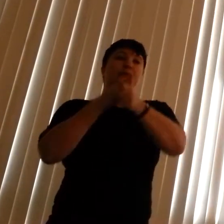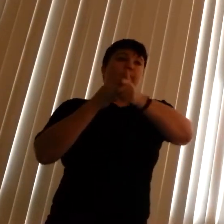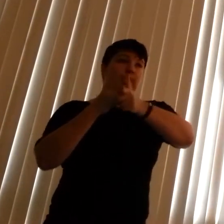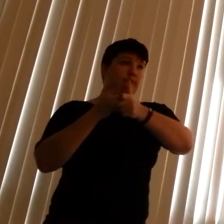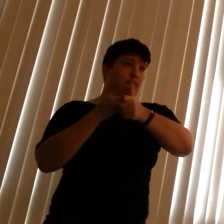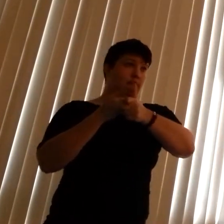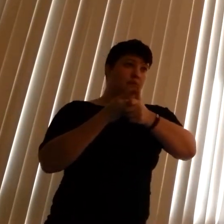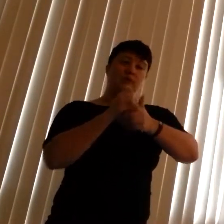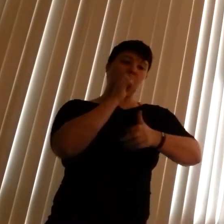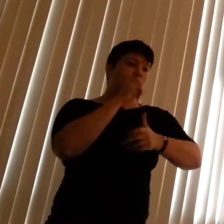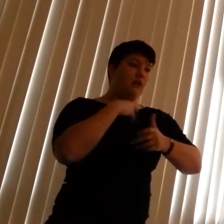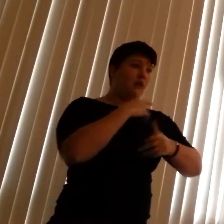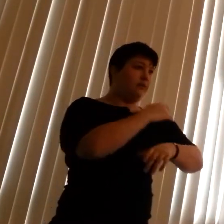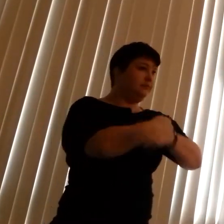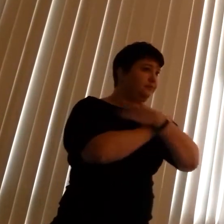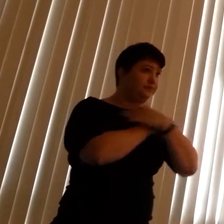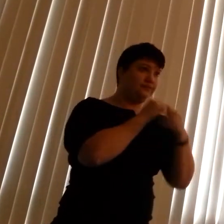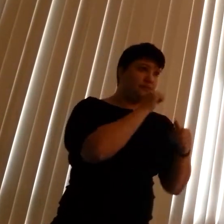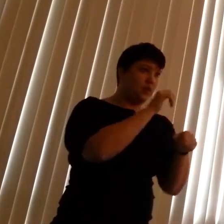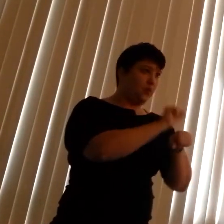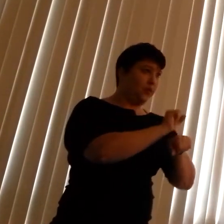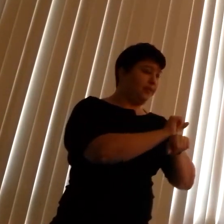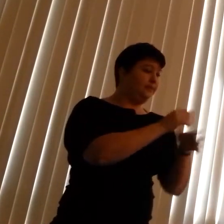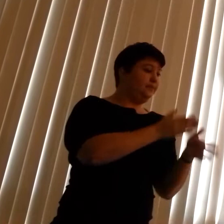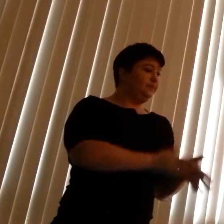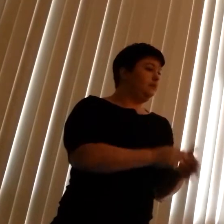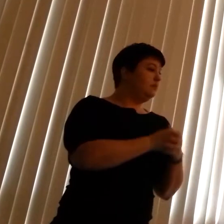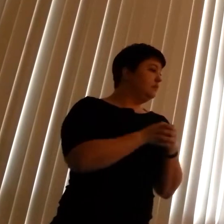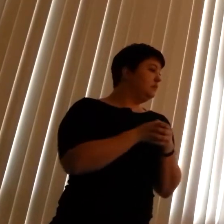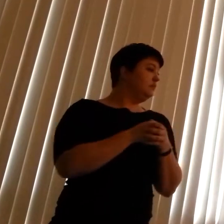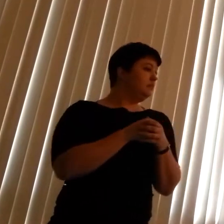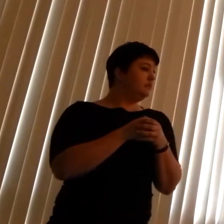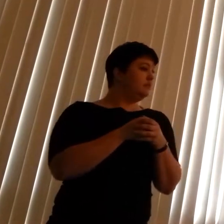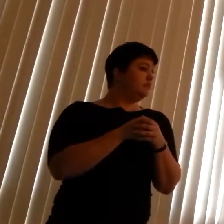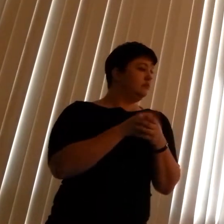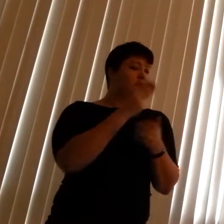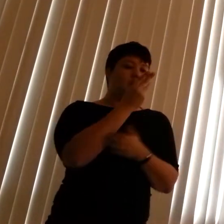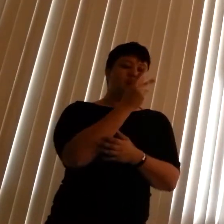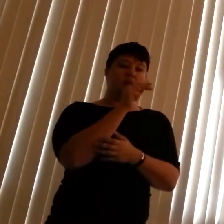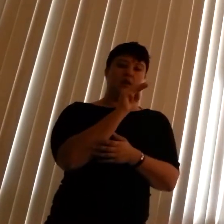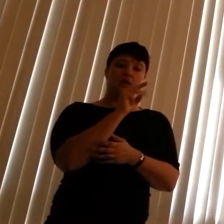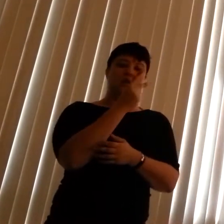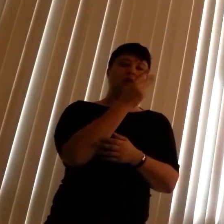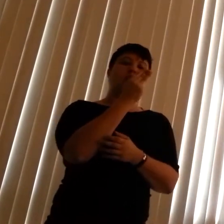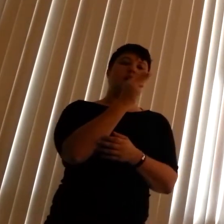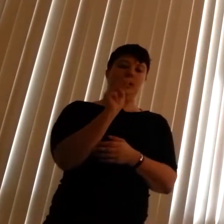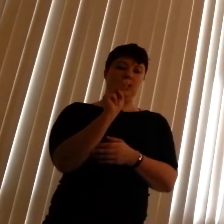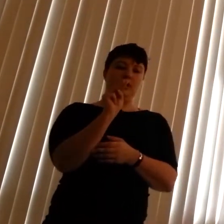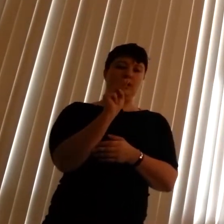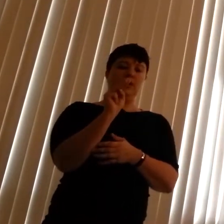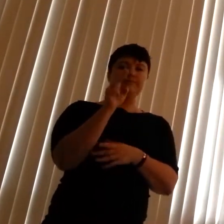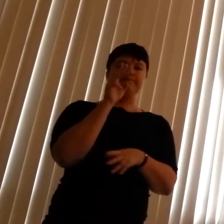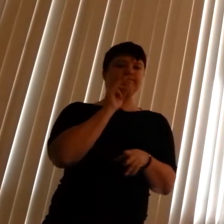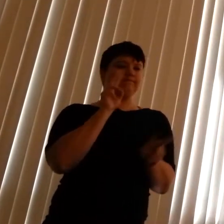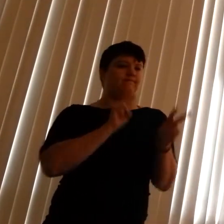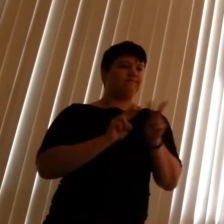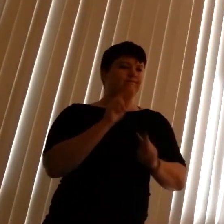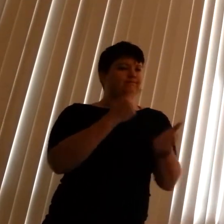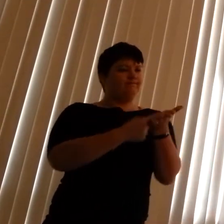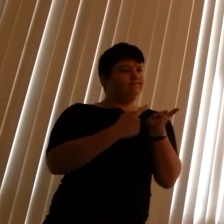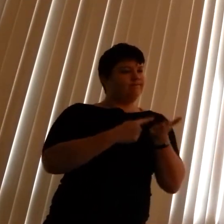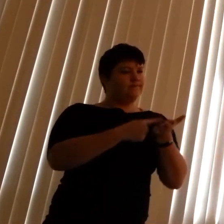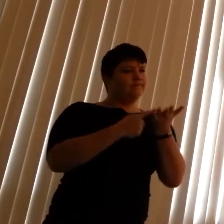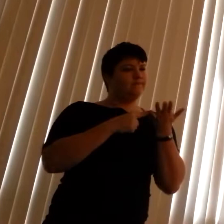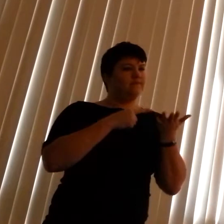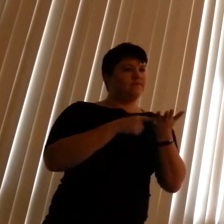case. CAM sketches an argument that's supposed to generate a different conclusion, and indeed would generate a